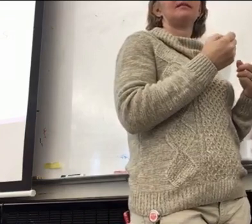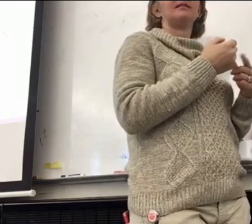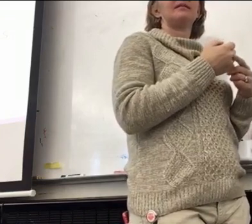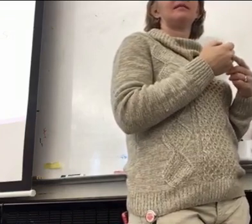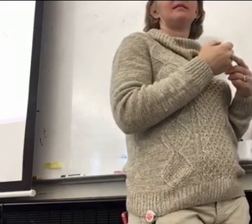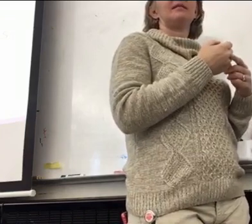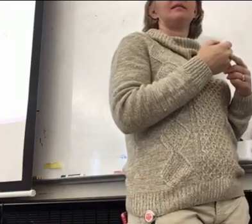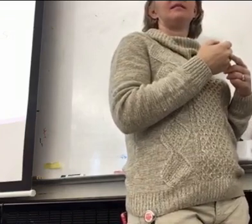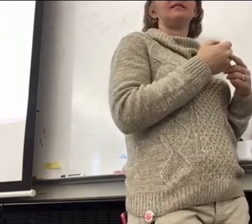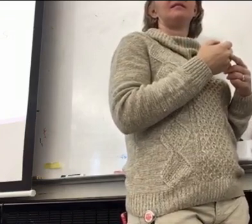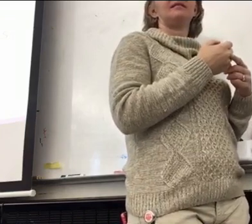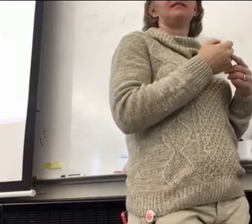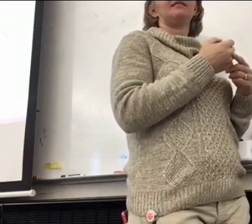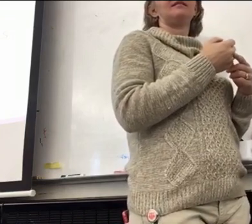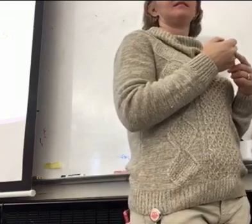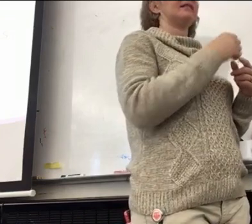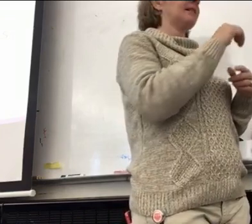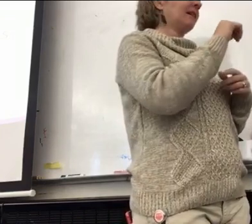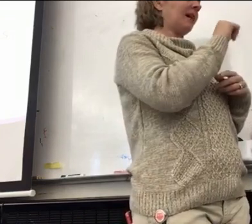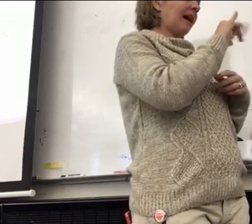paper,